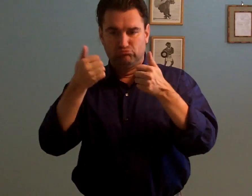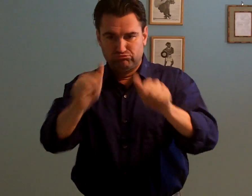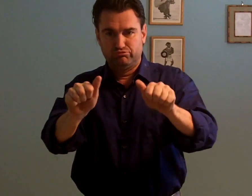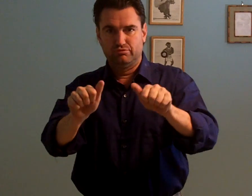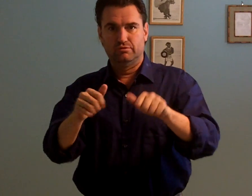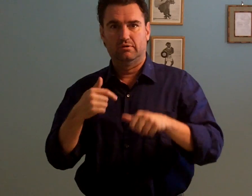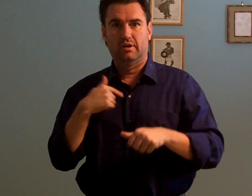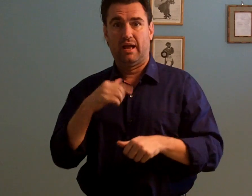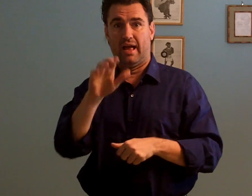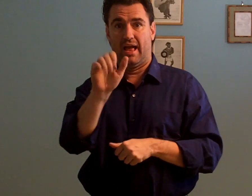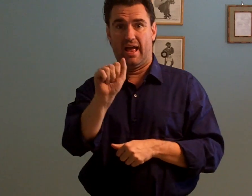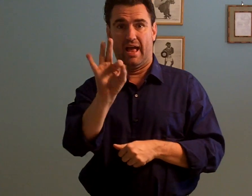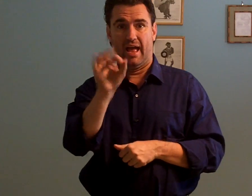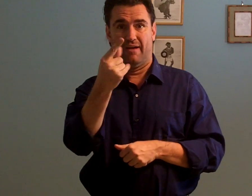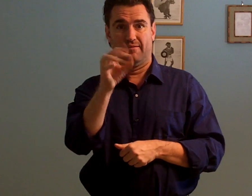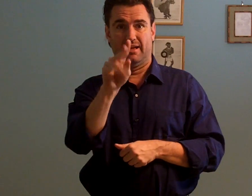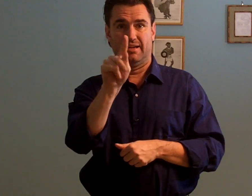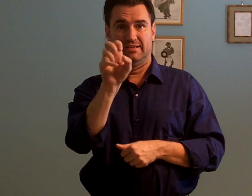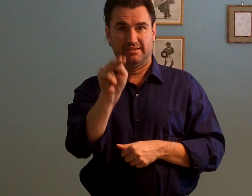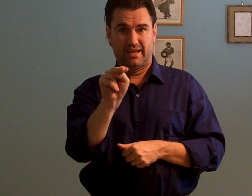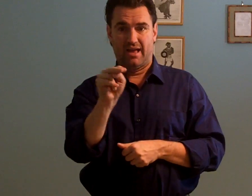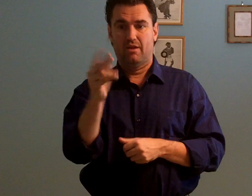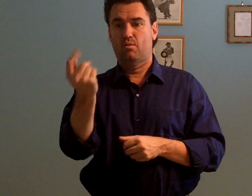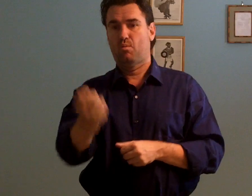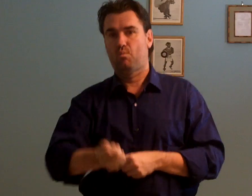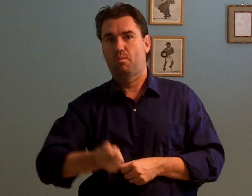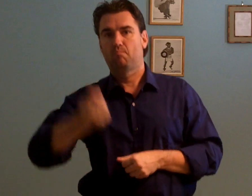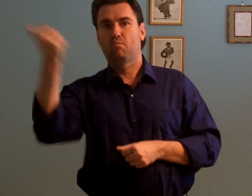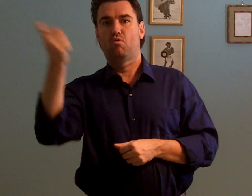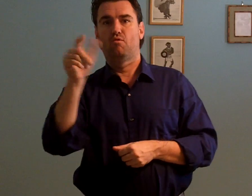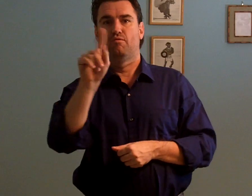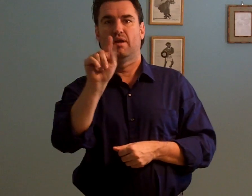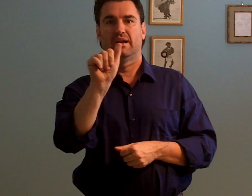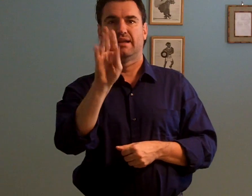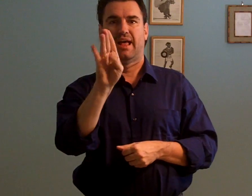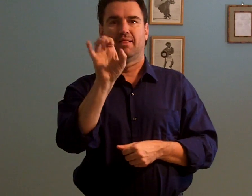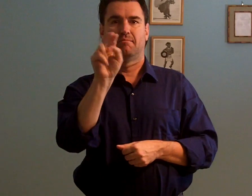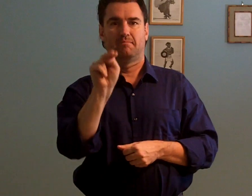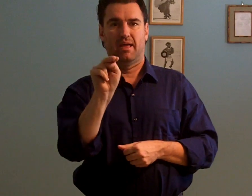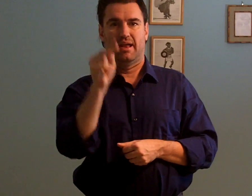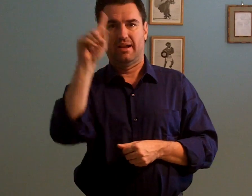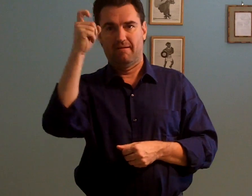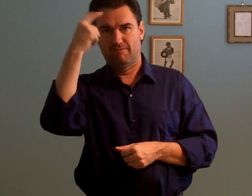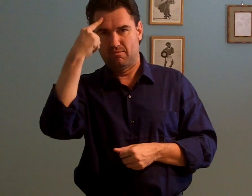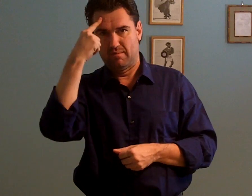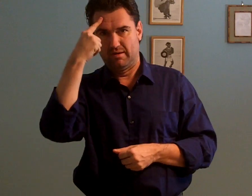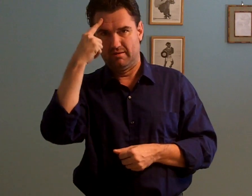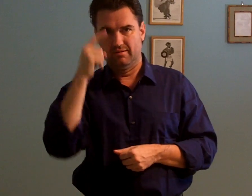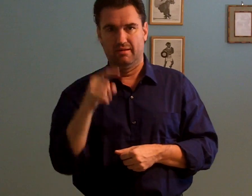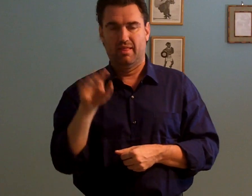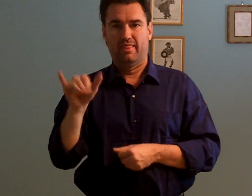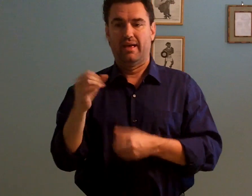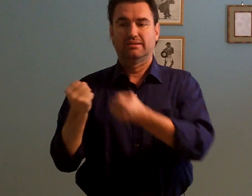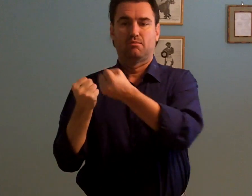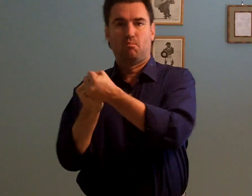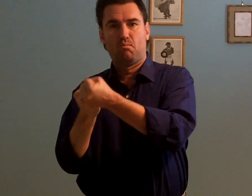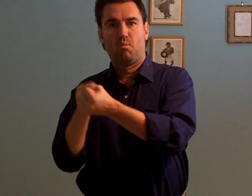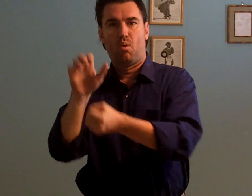which had given Bin Laden and Al-Qaeda safe haven and support. And around the globe, we worked with our friends and allies to capture or